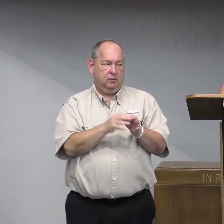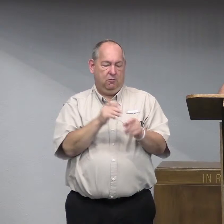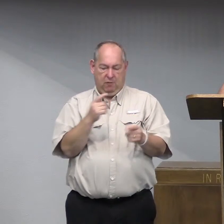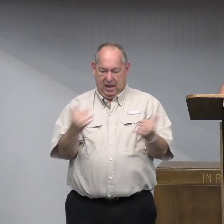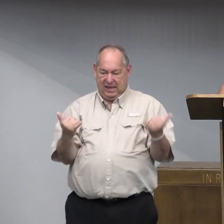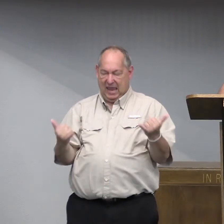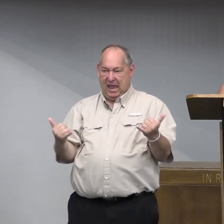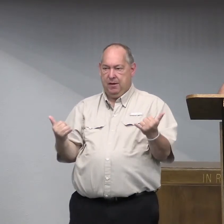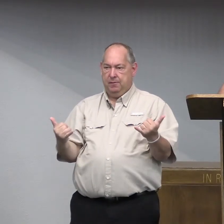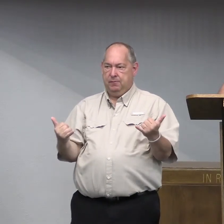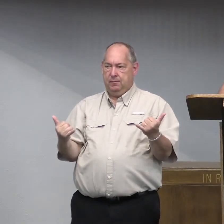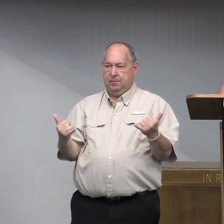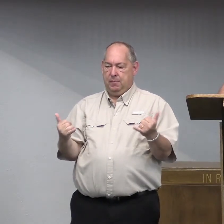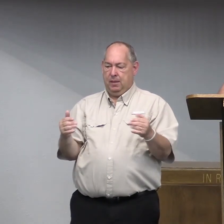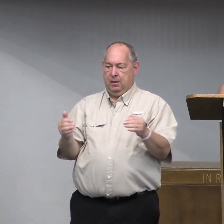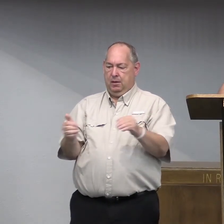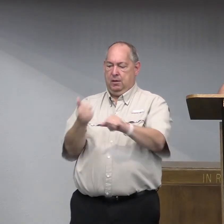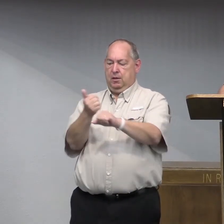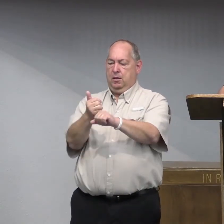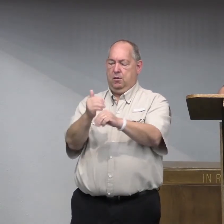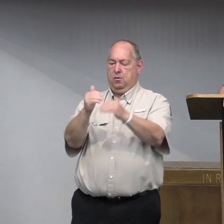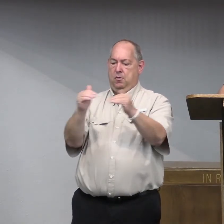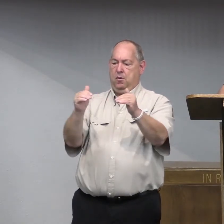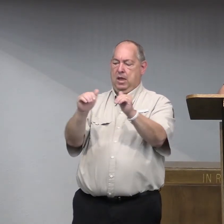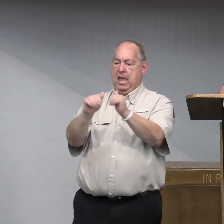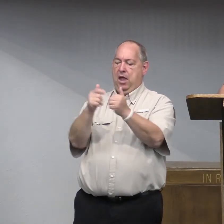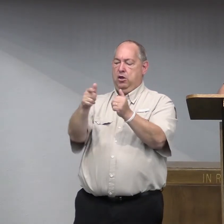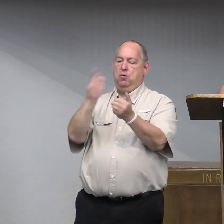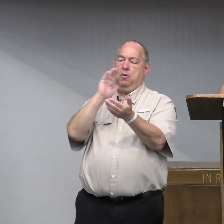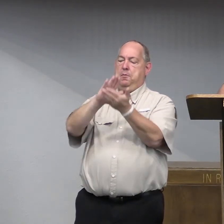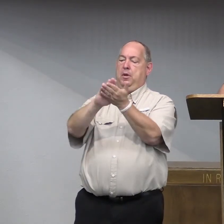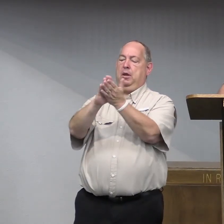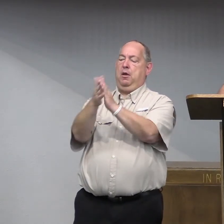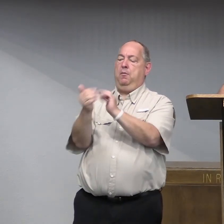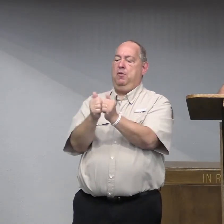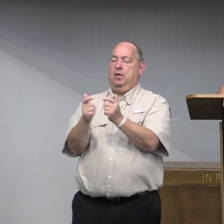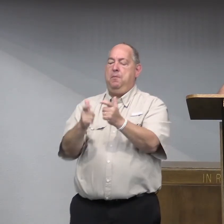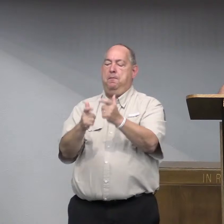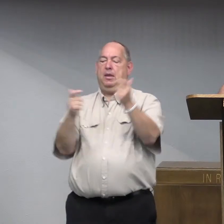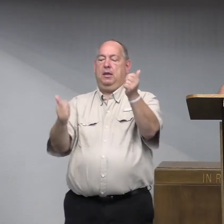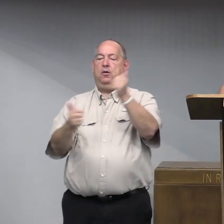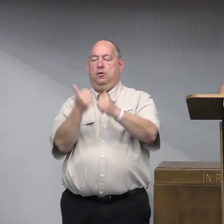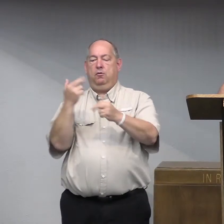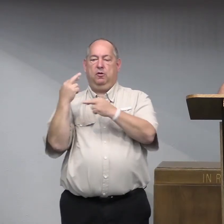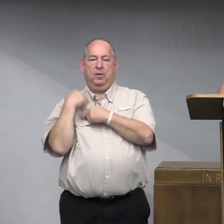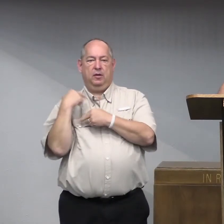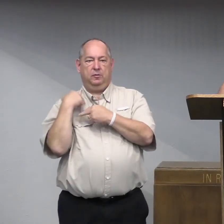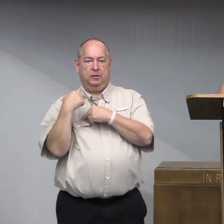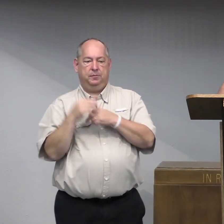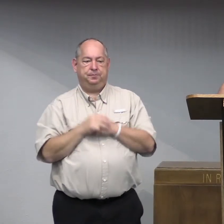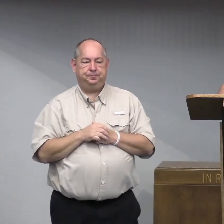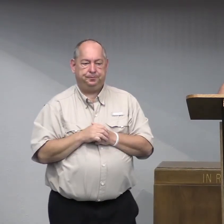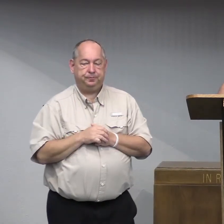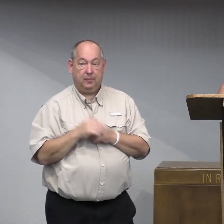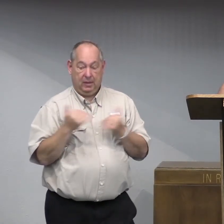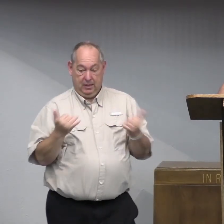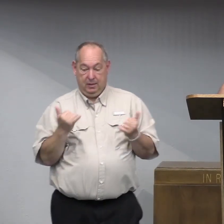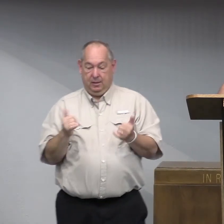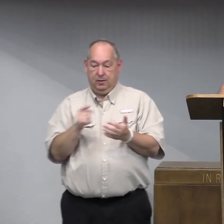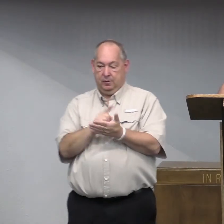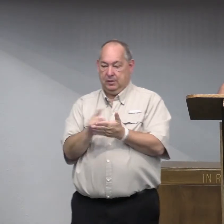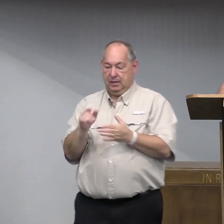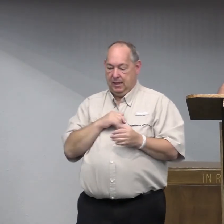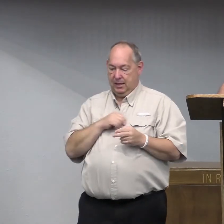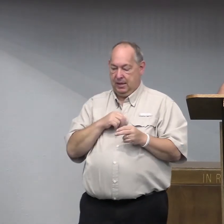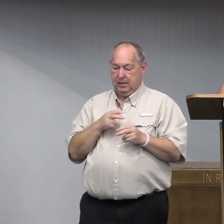now sets the tone for how you will be with bigger responsibilities. So this week, I